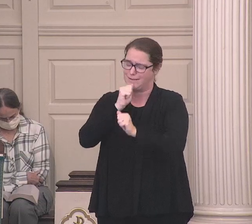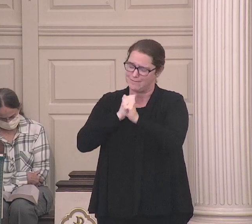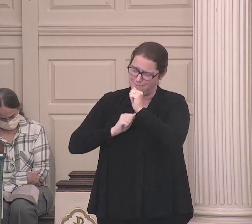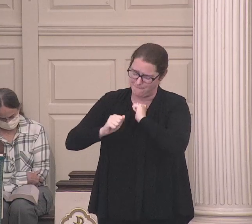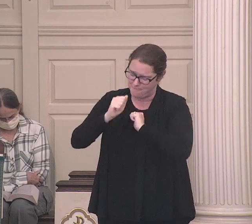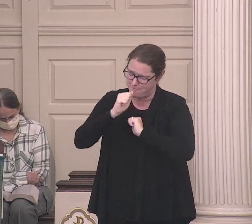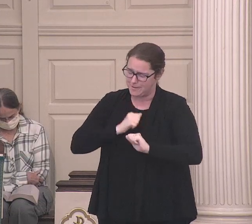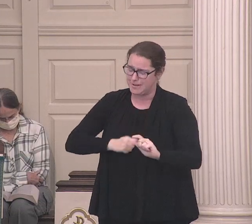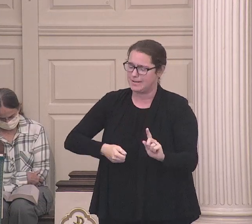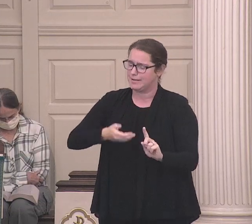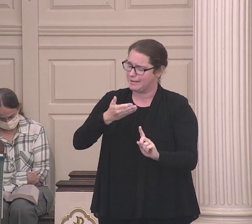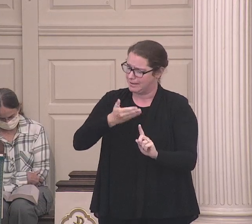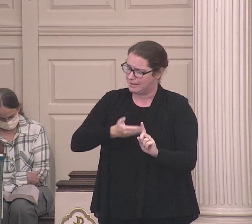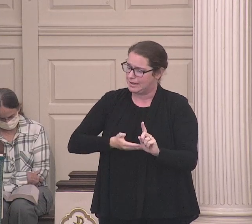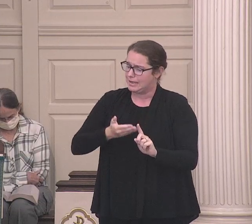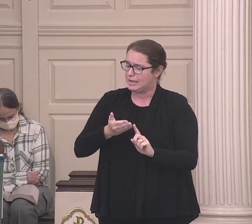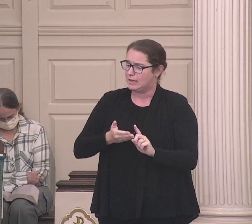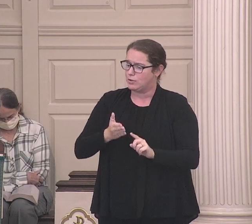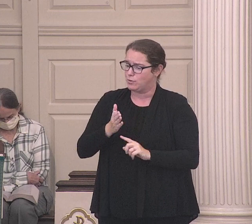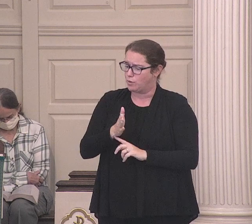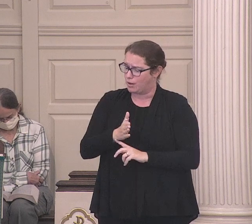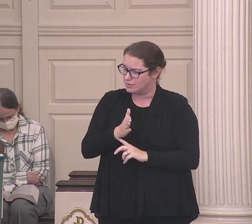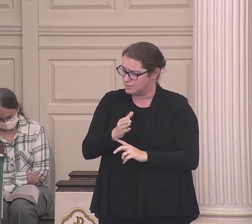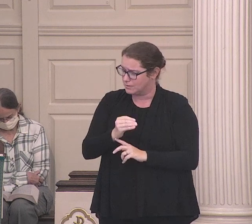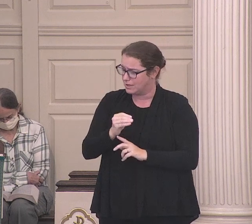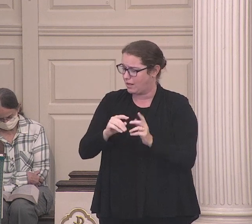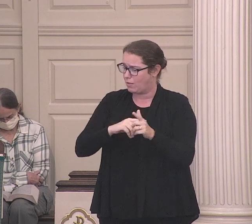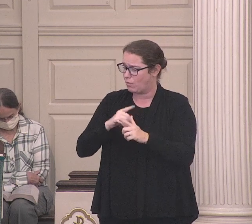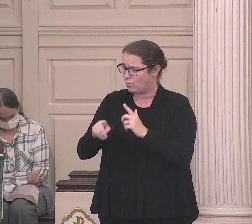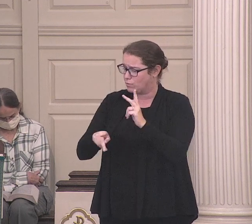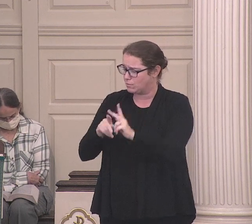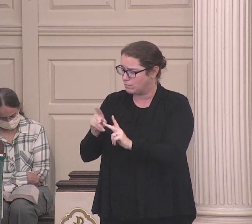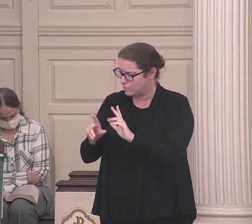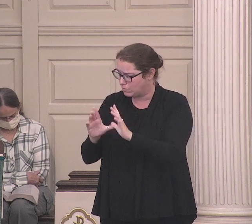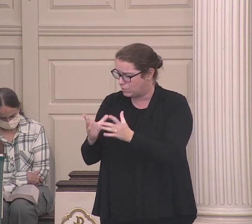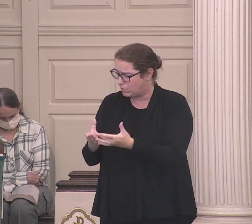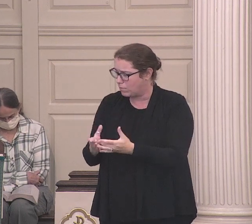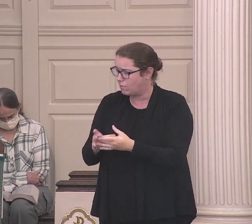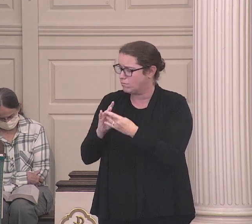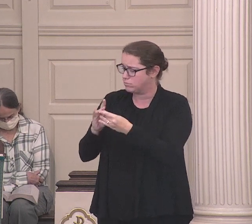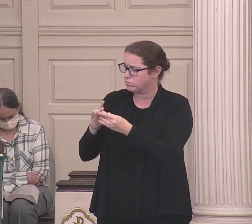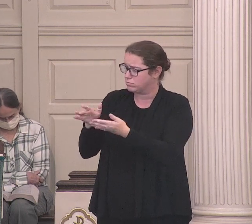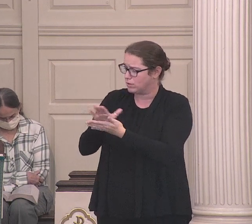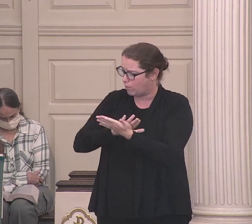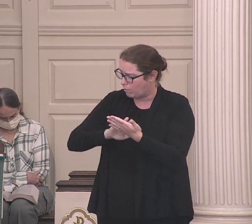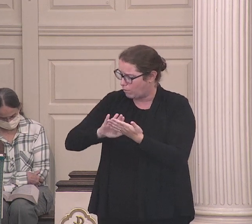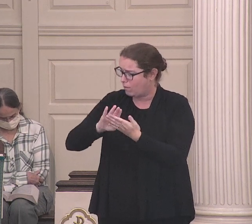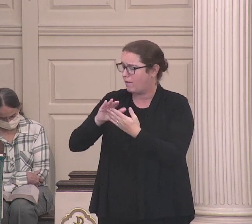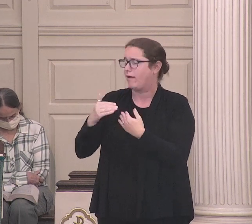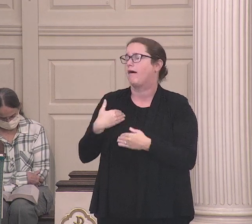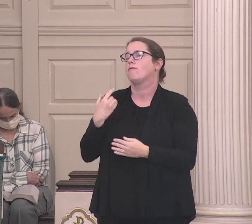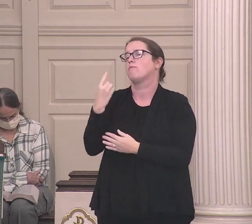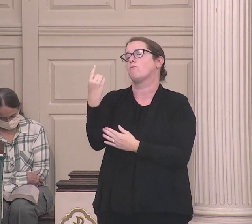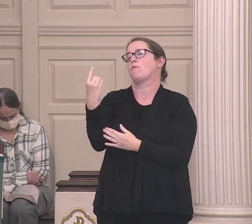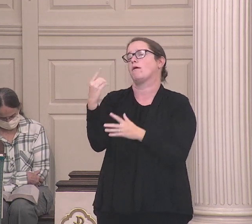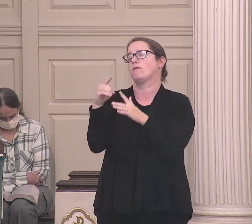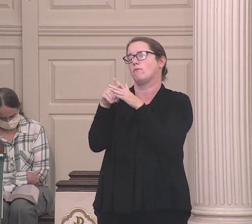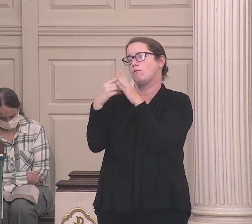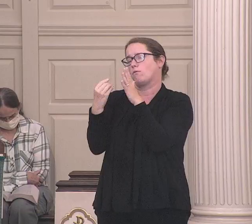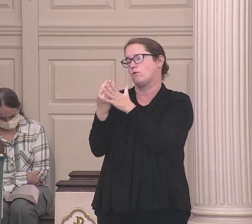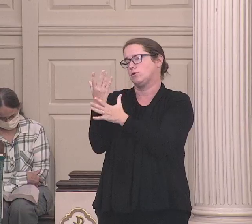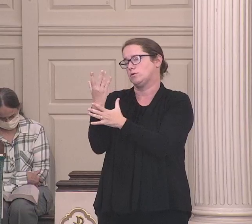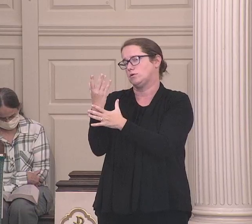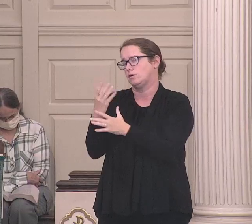He who consecrates and those who are being consecrated all have one origin.